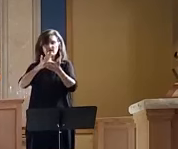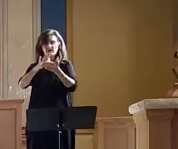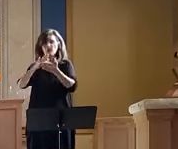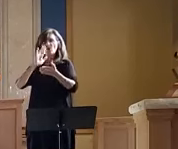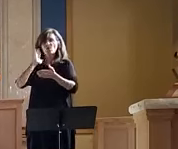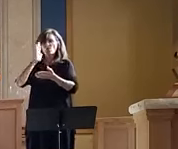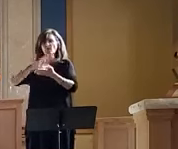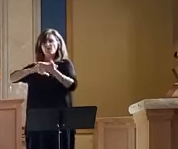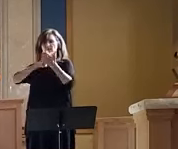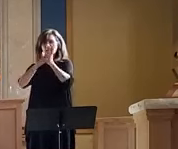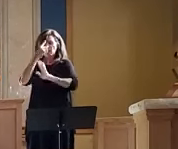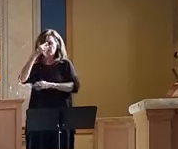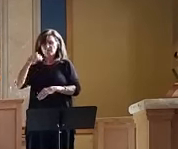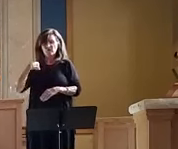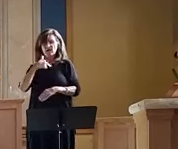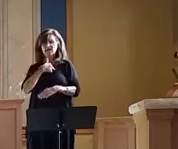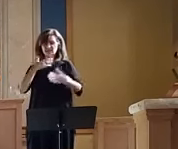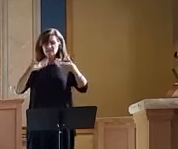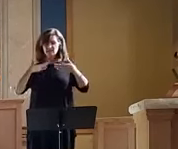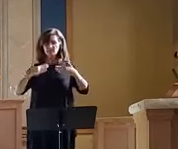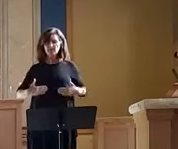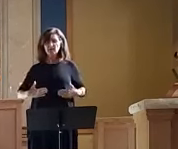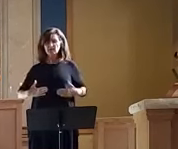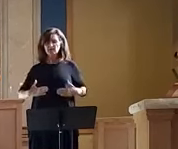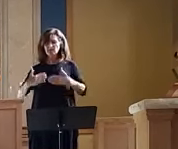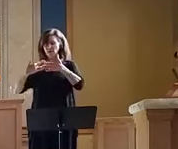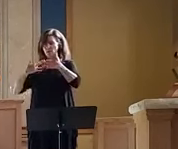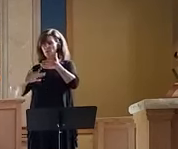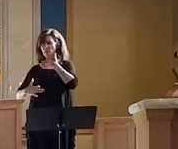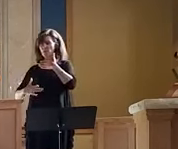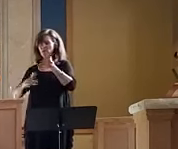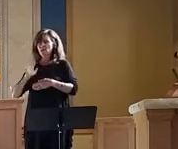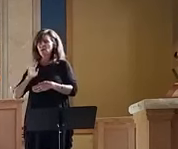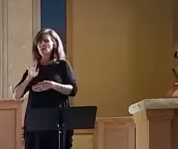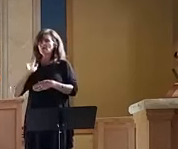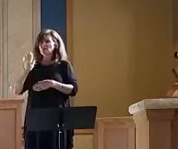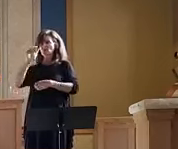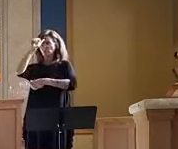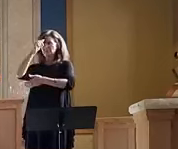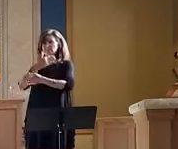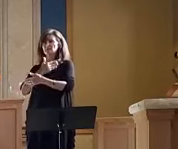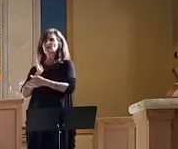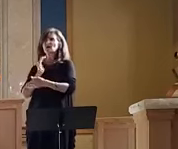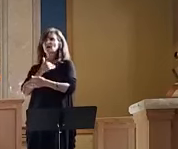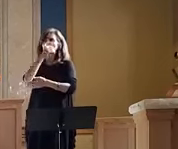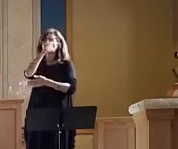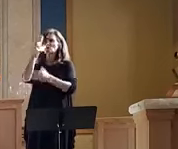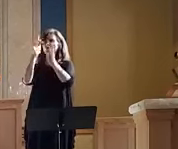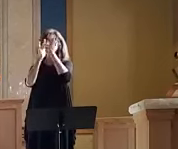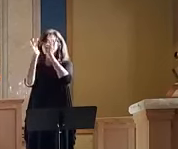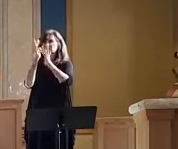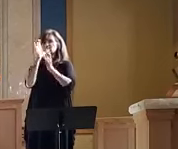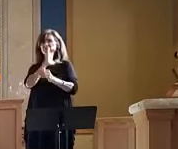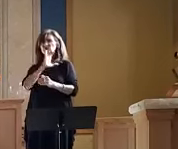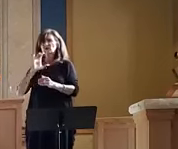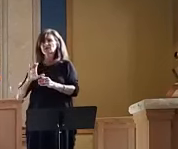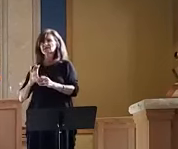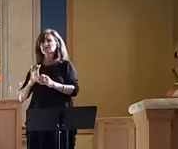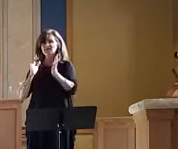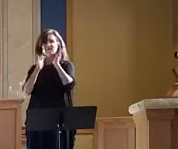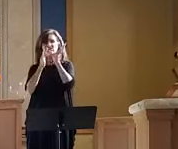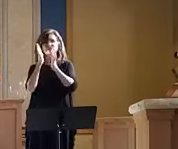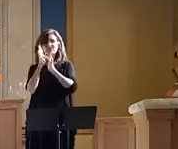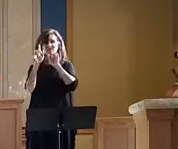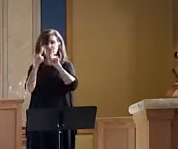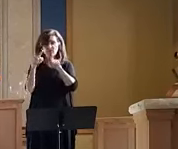may become the body and blood of your Son, our Lord Jesus Christ, at whose command